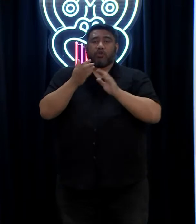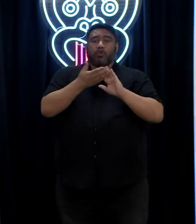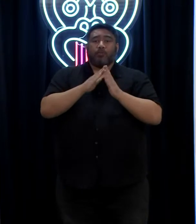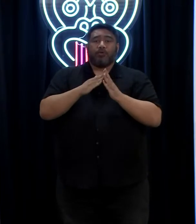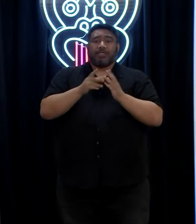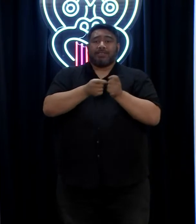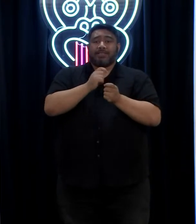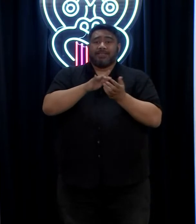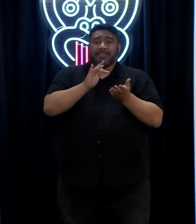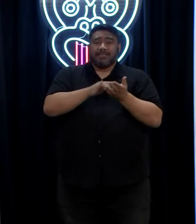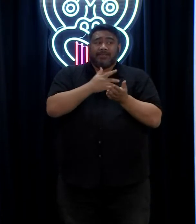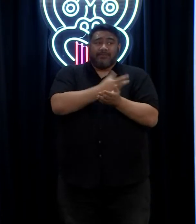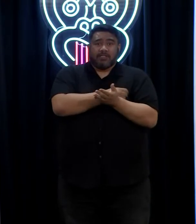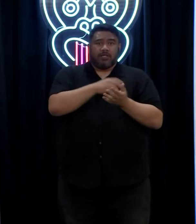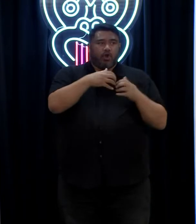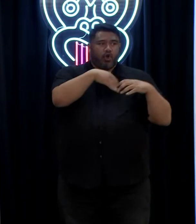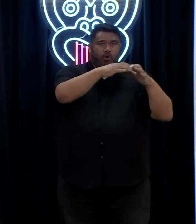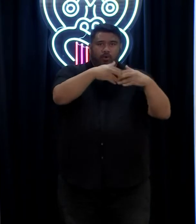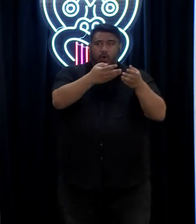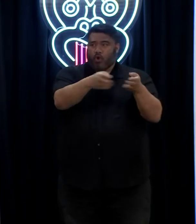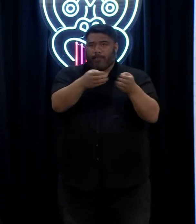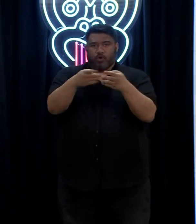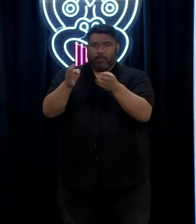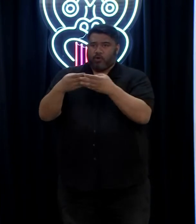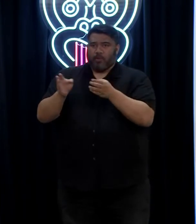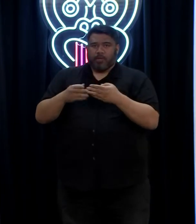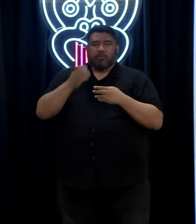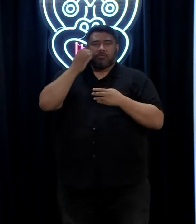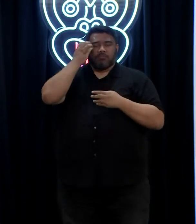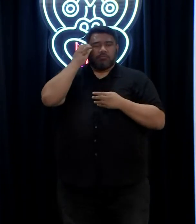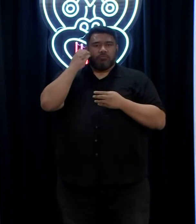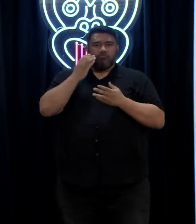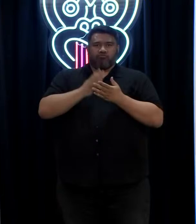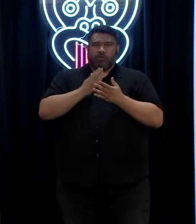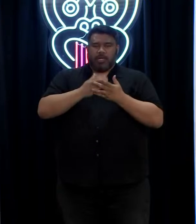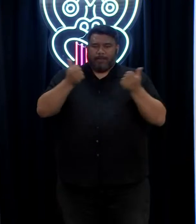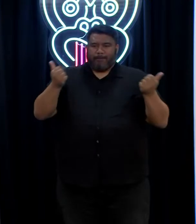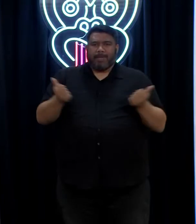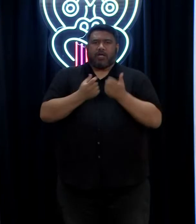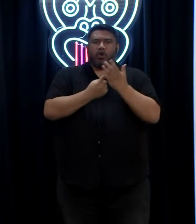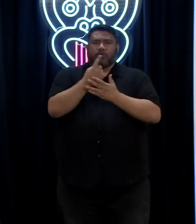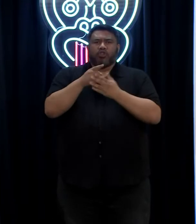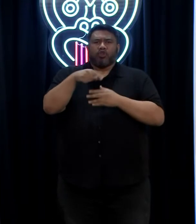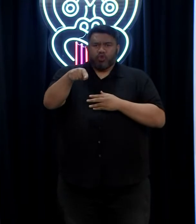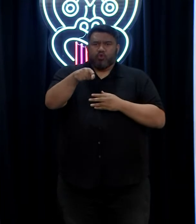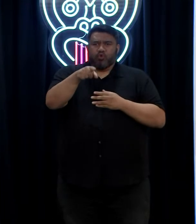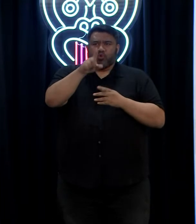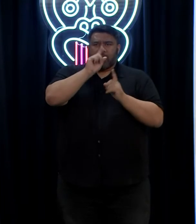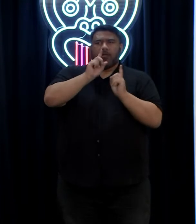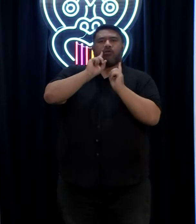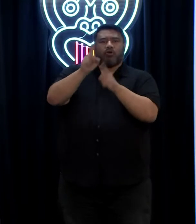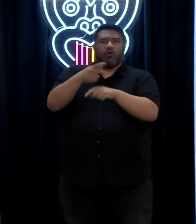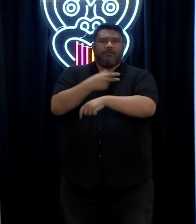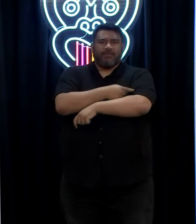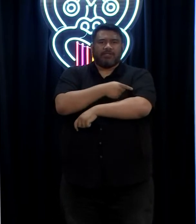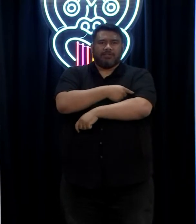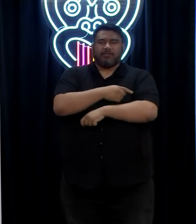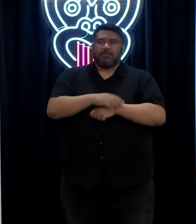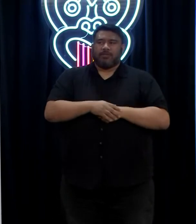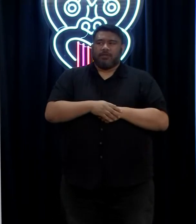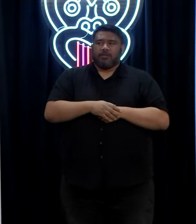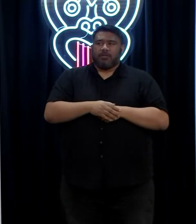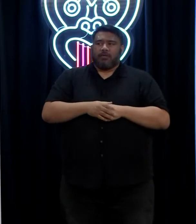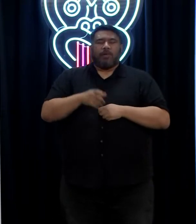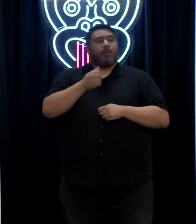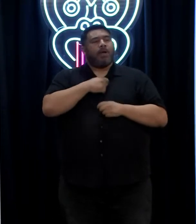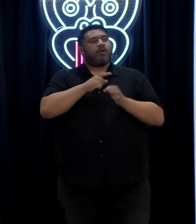open. Community vaccination centres open. There is no limit on people to go out and get vaccinated in Auckland this weekend. The question was testing,